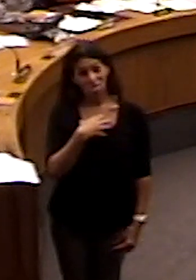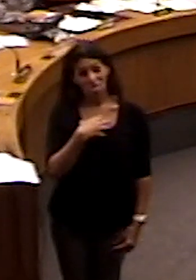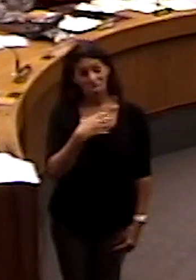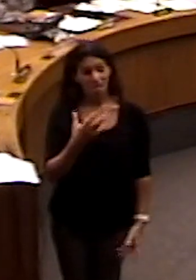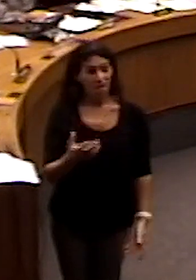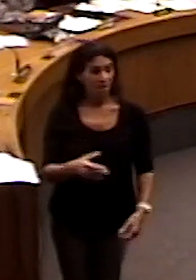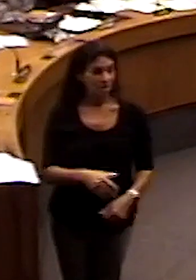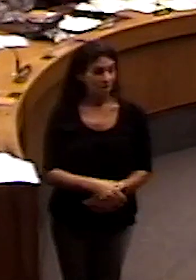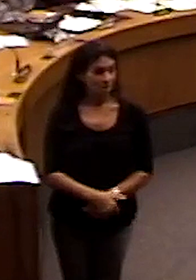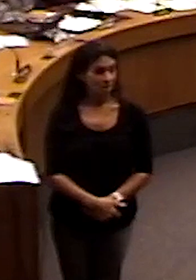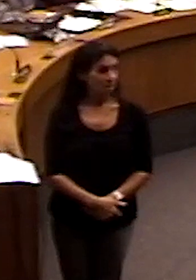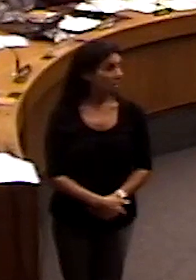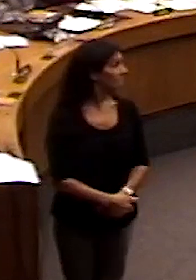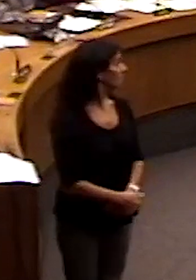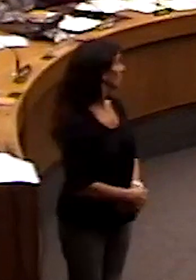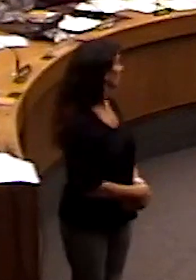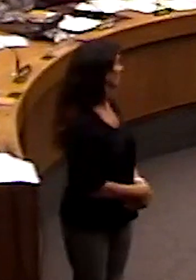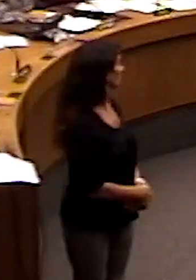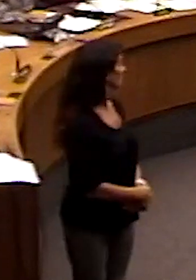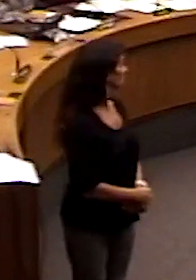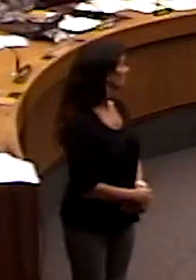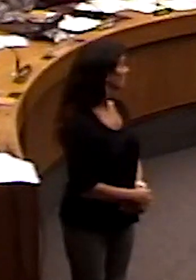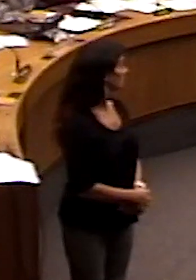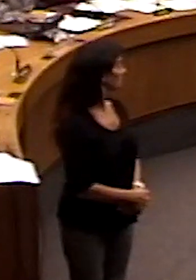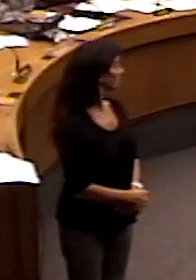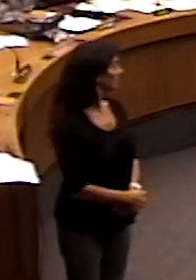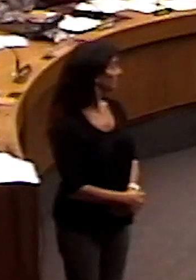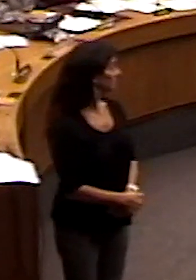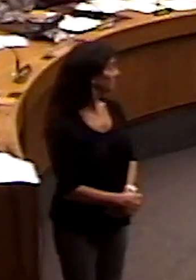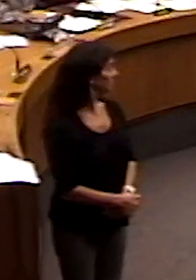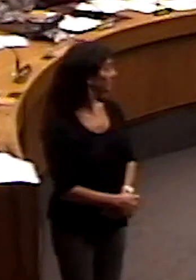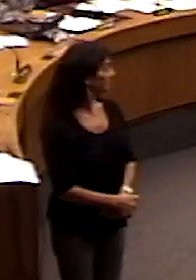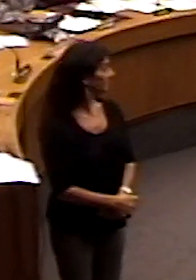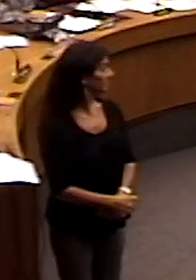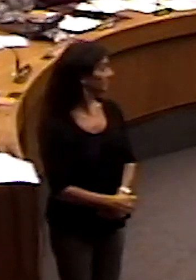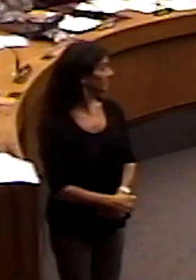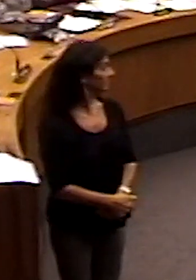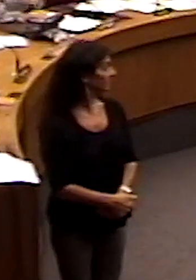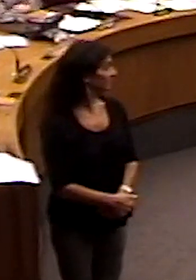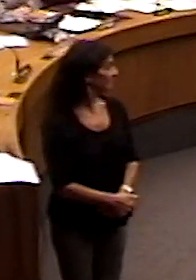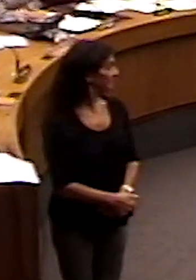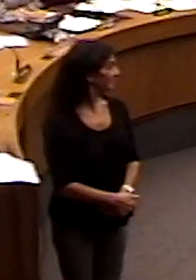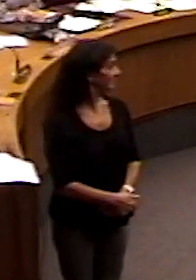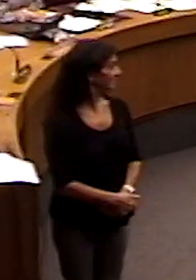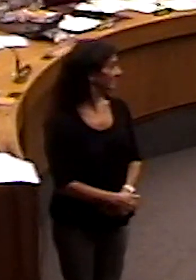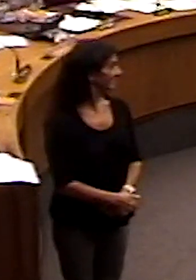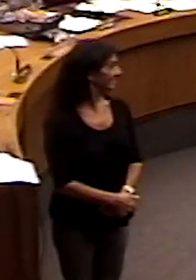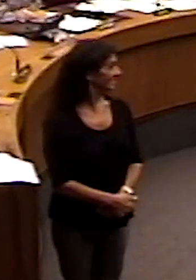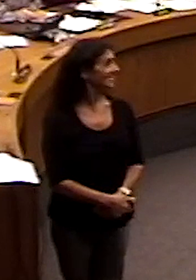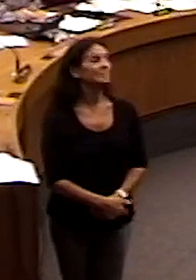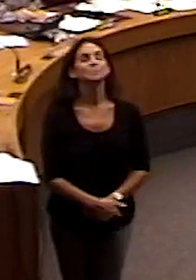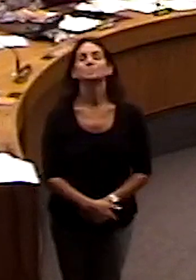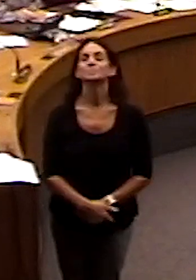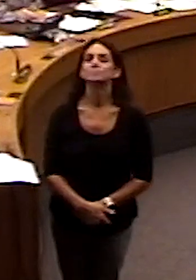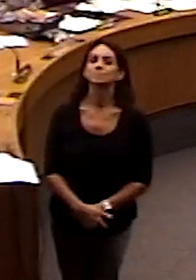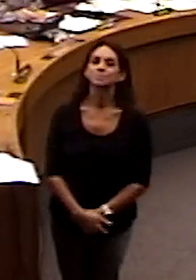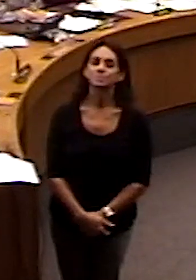can you take that mic and flip it back towards you? The journal does? It does. There you go. Perfect.